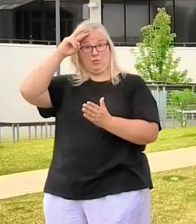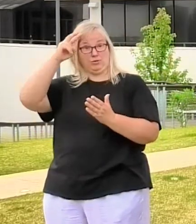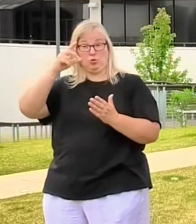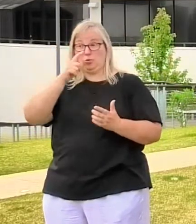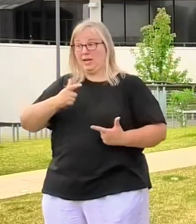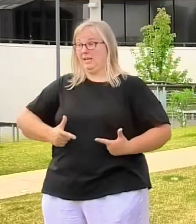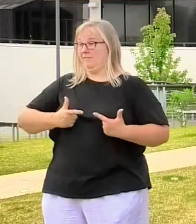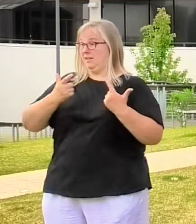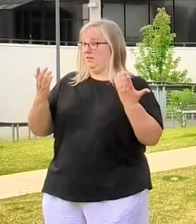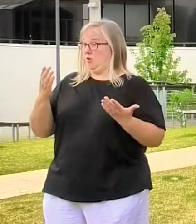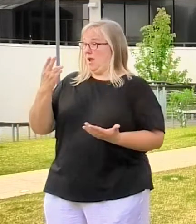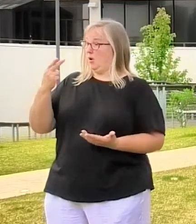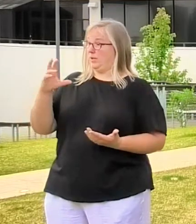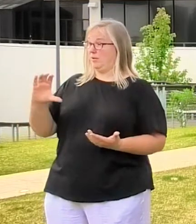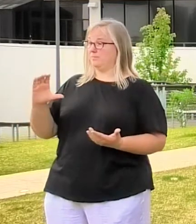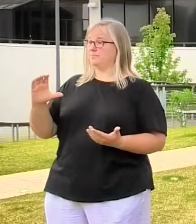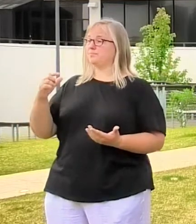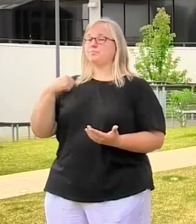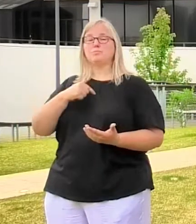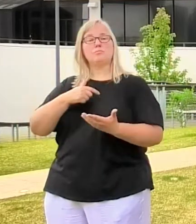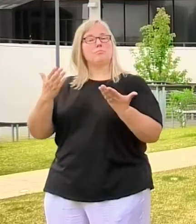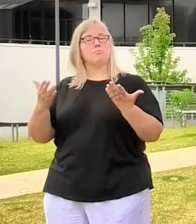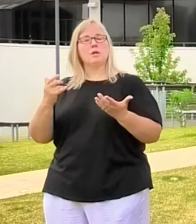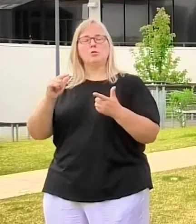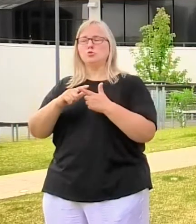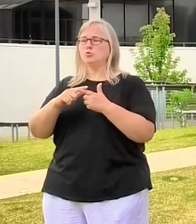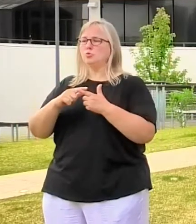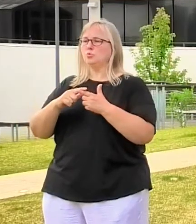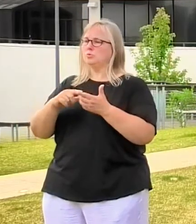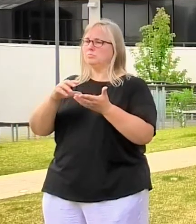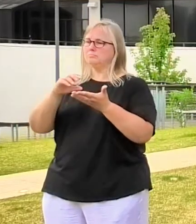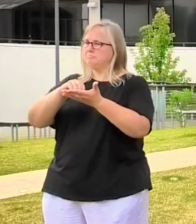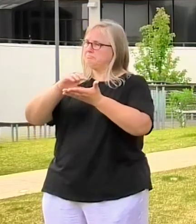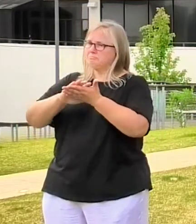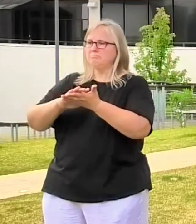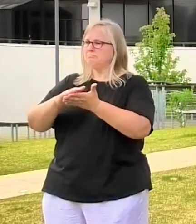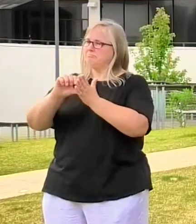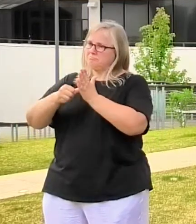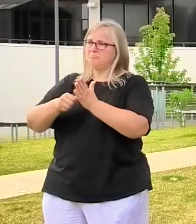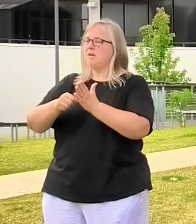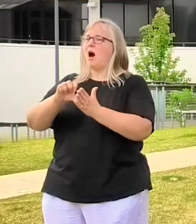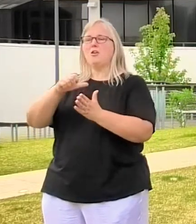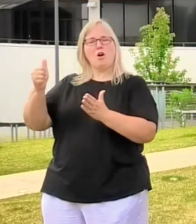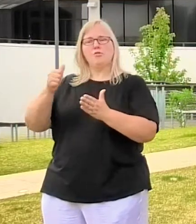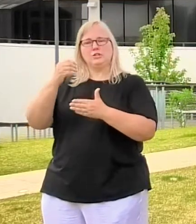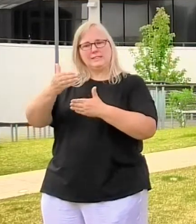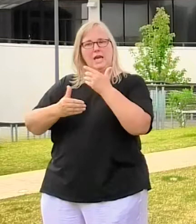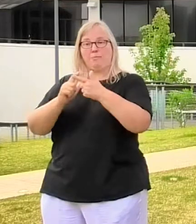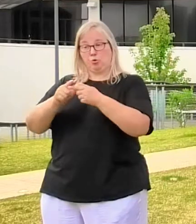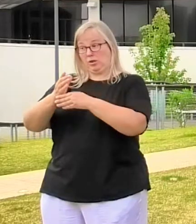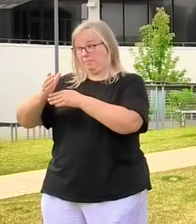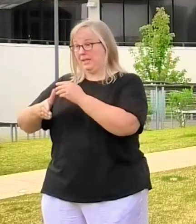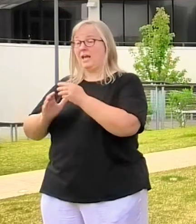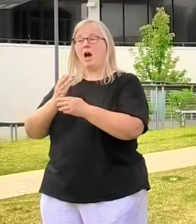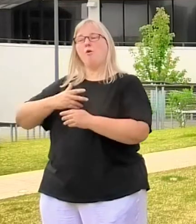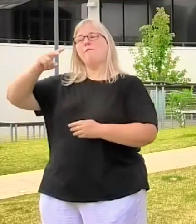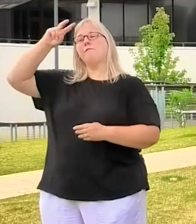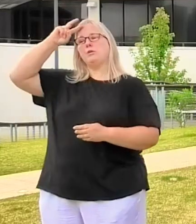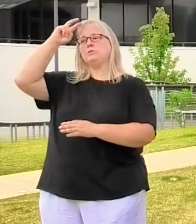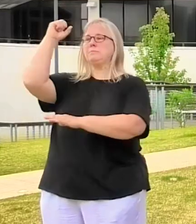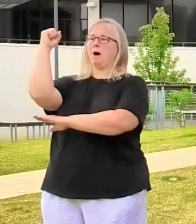Howard County. And we're here today to mark another step toward the completion of our Veterans